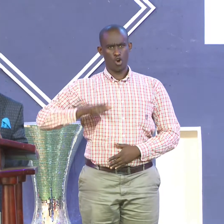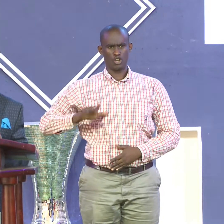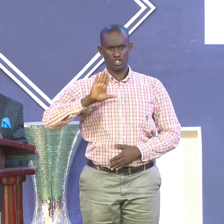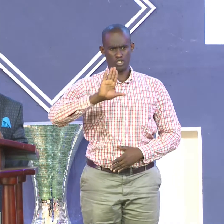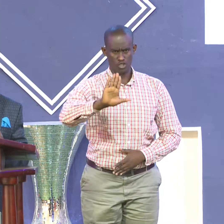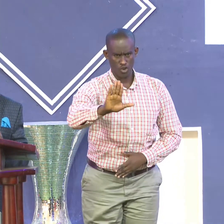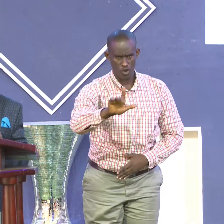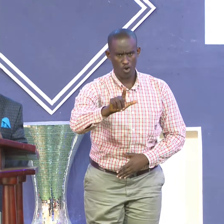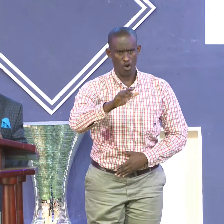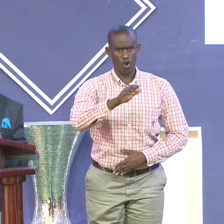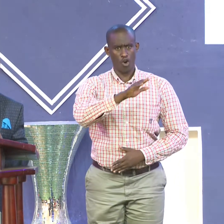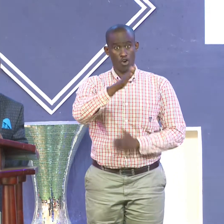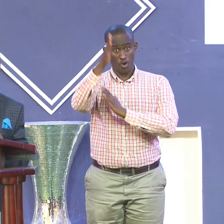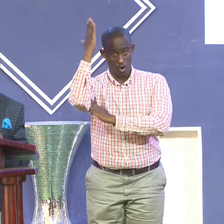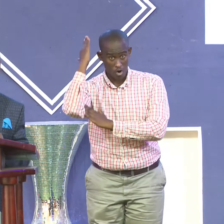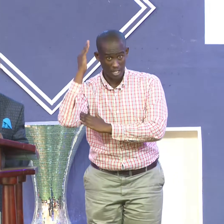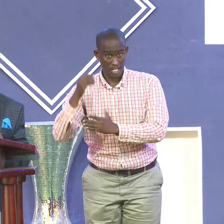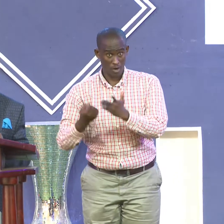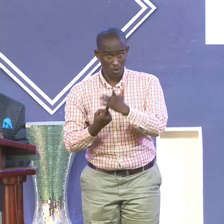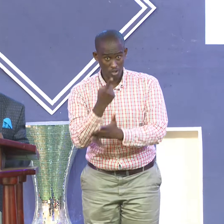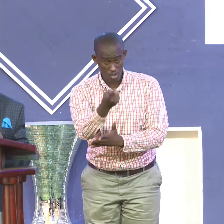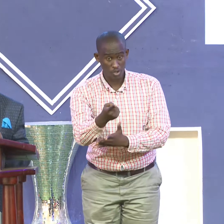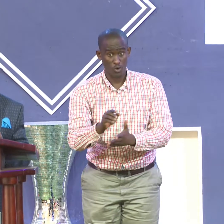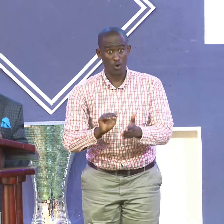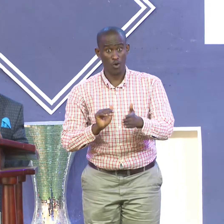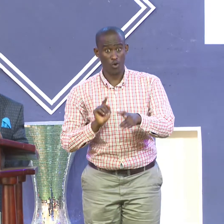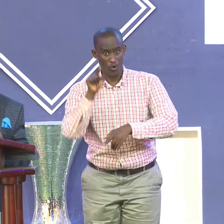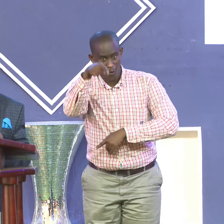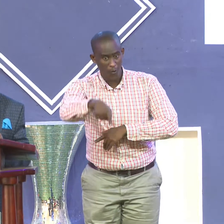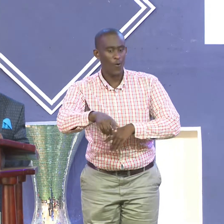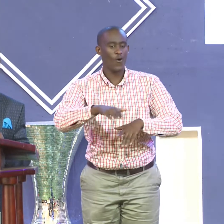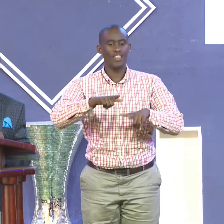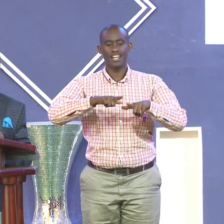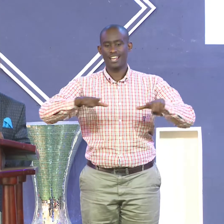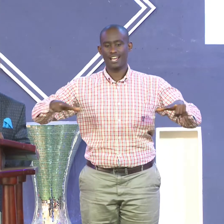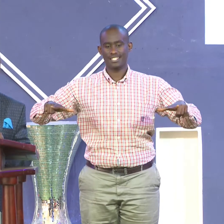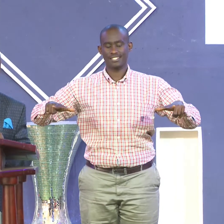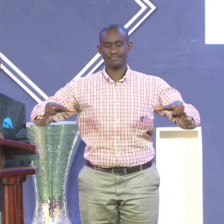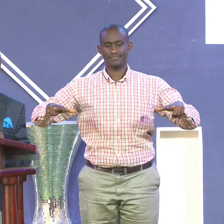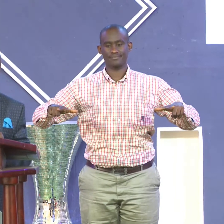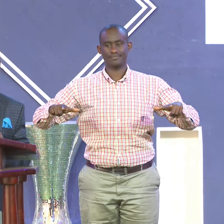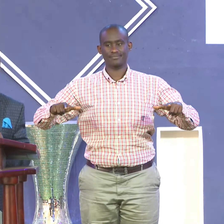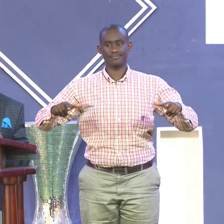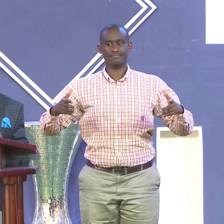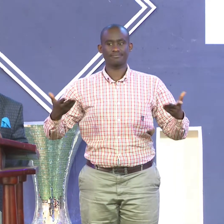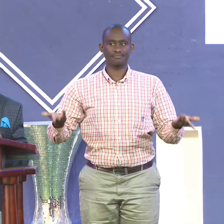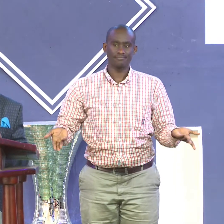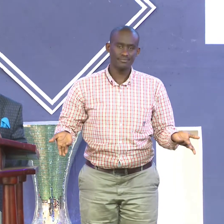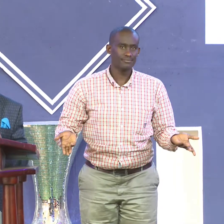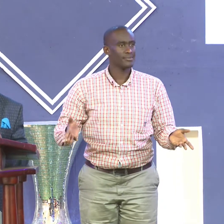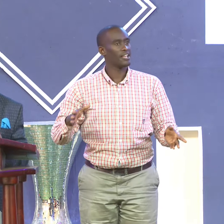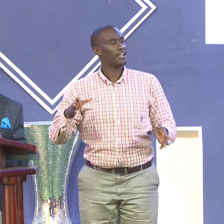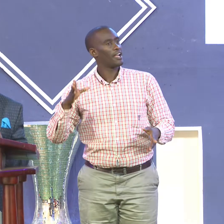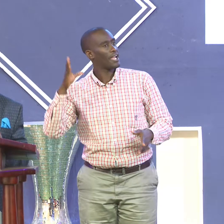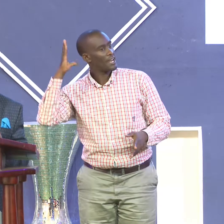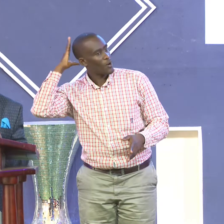okulya n'asimbula mu maaso go amawanga musanvu olunyiriri olusooka. Mangi Omukiti,